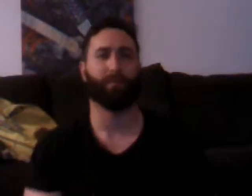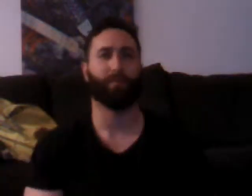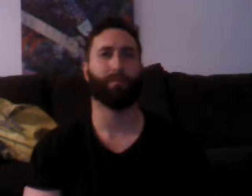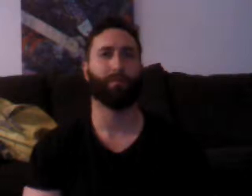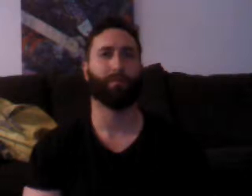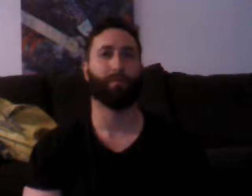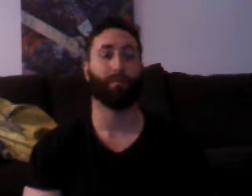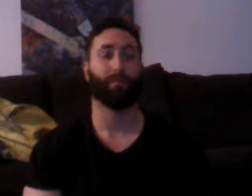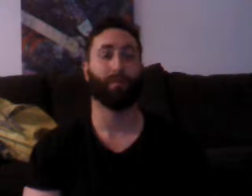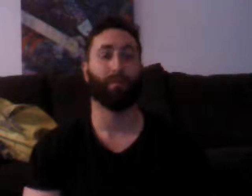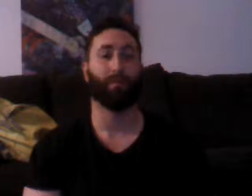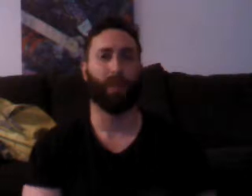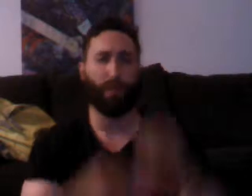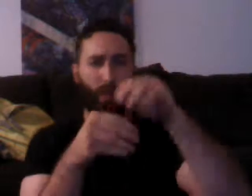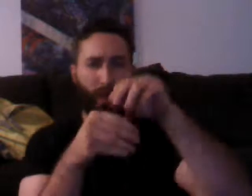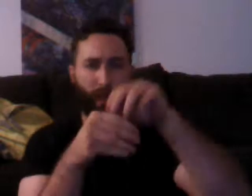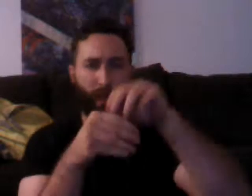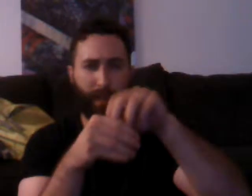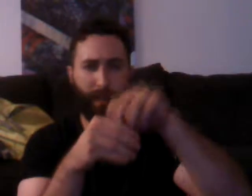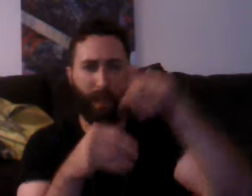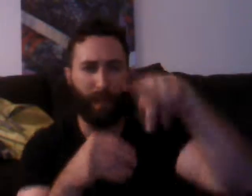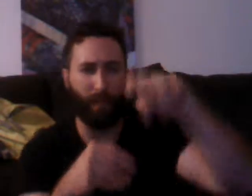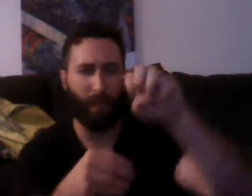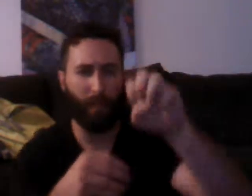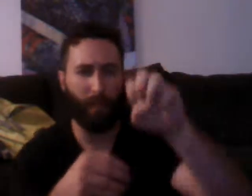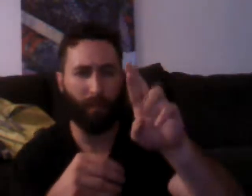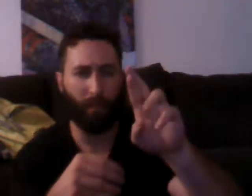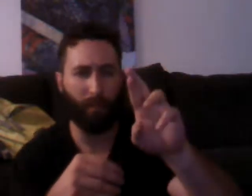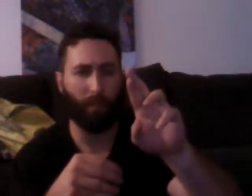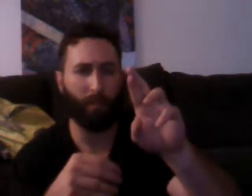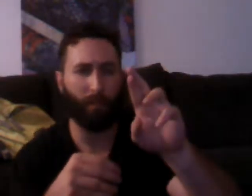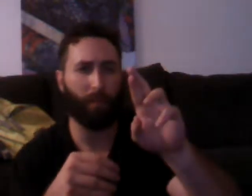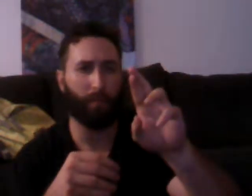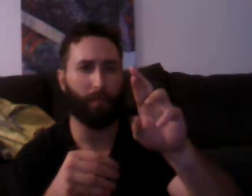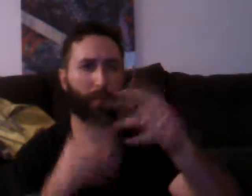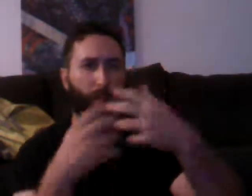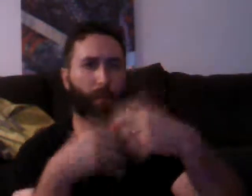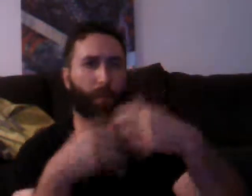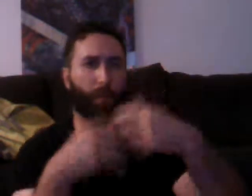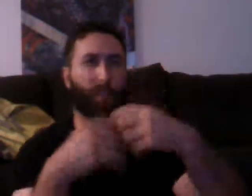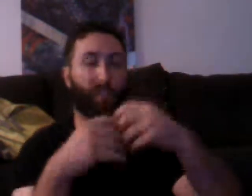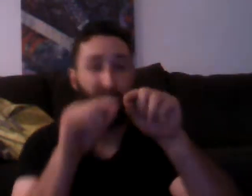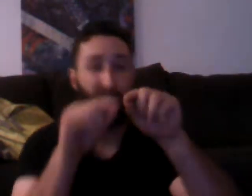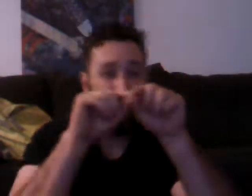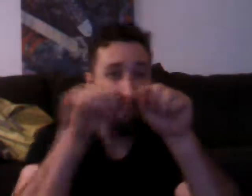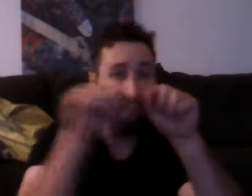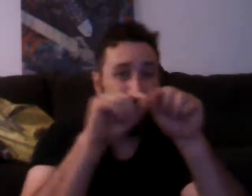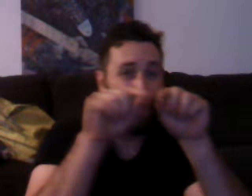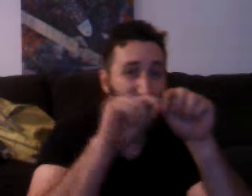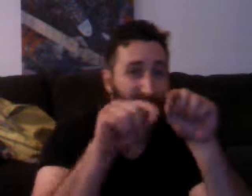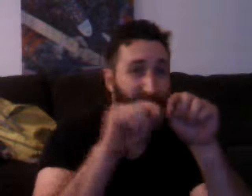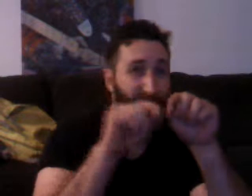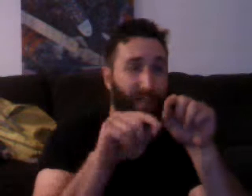Inside the peeler machine, a tiny knife slits each casing along the top. Then, steamy air blows the casings right off the